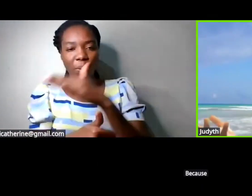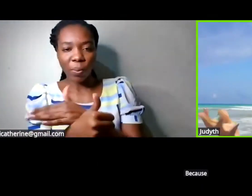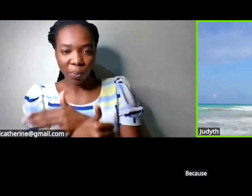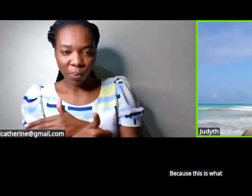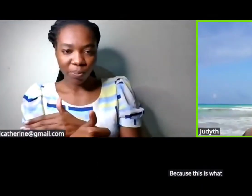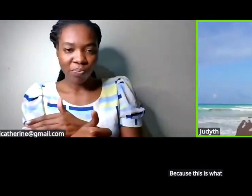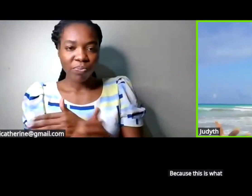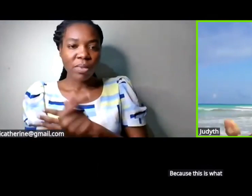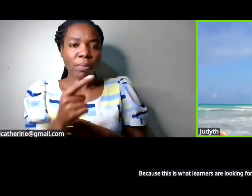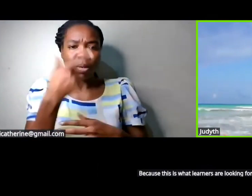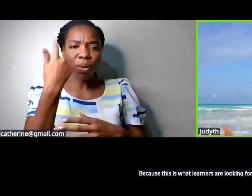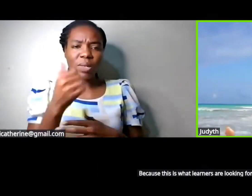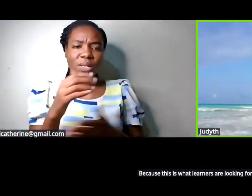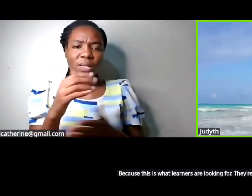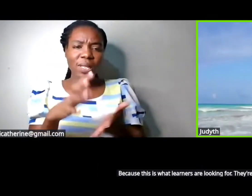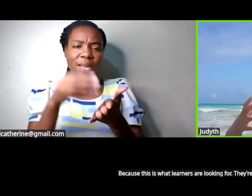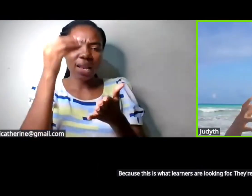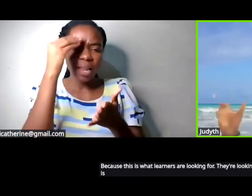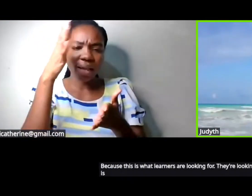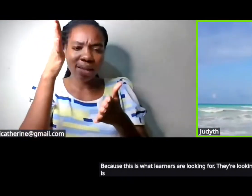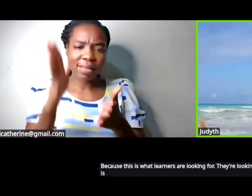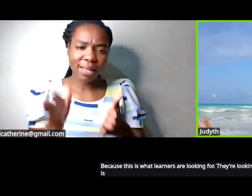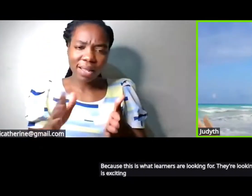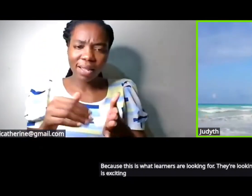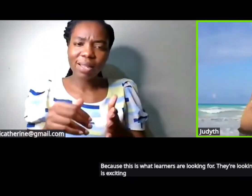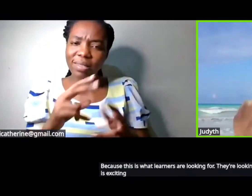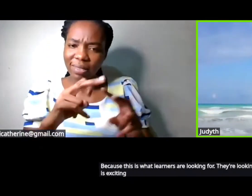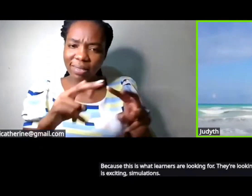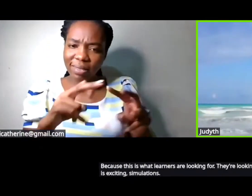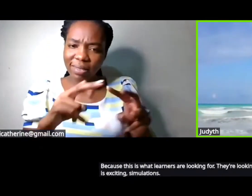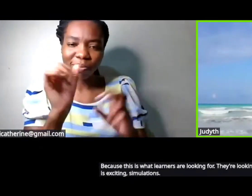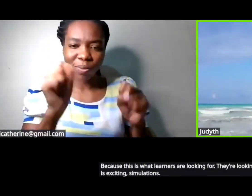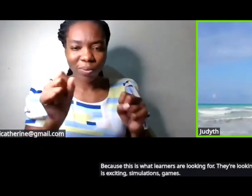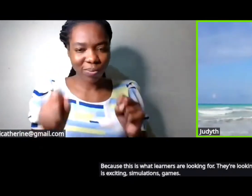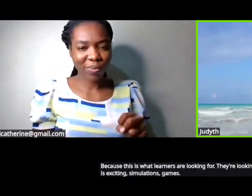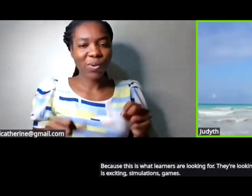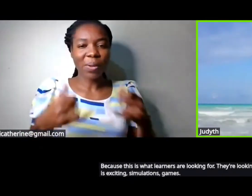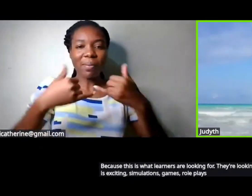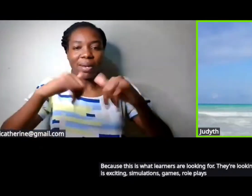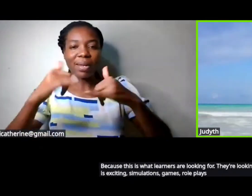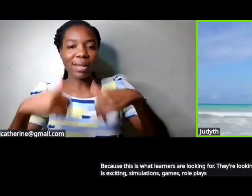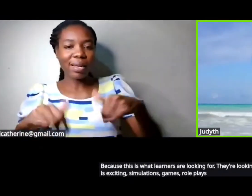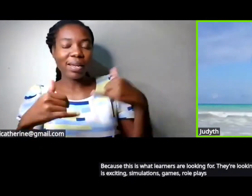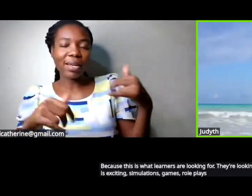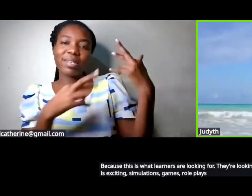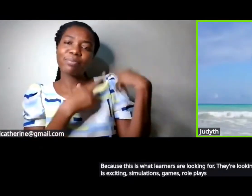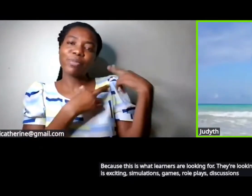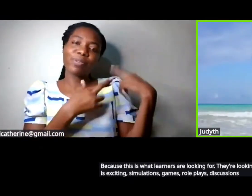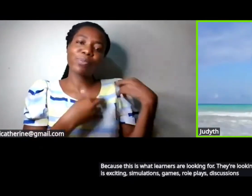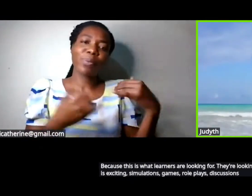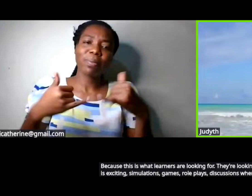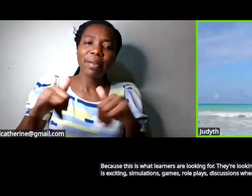looking for. They're looking for stuff that is exciting: simulations, games, role plays, discussions where they get to interact and share their